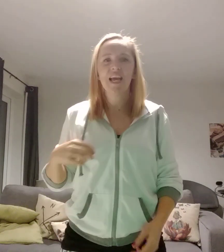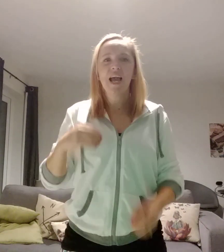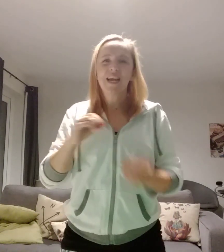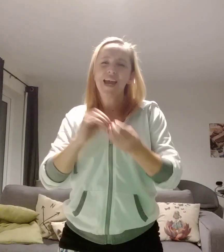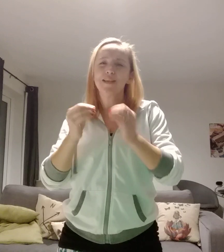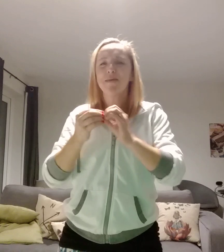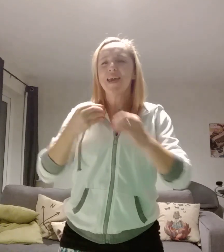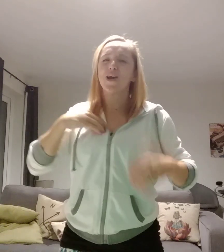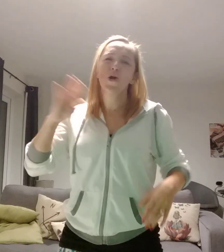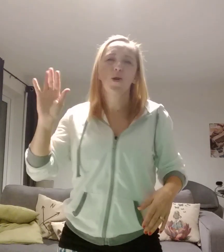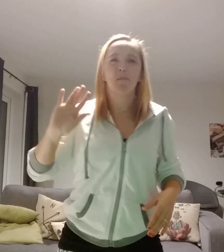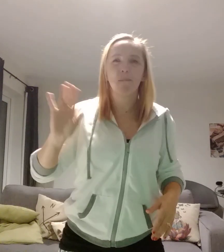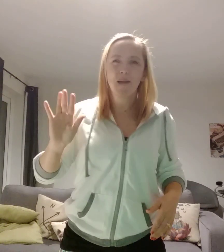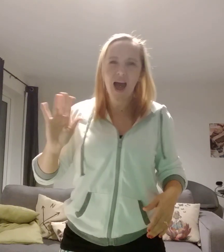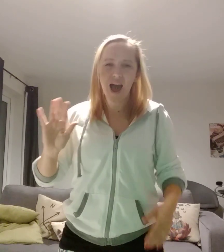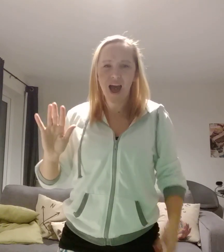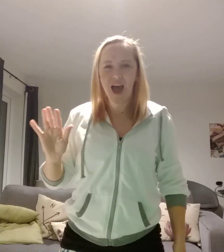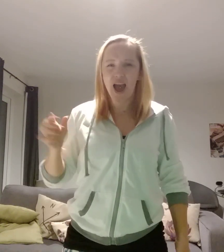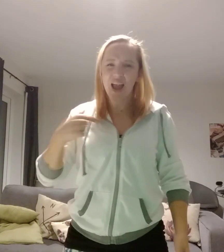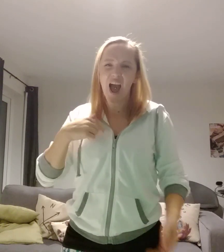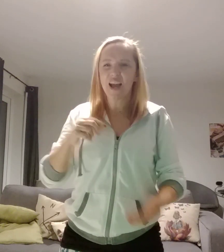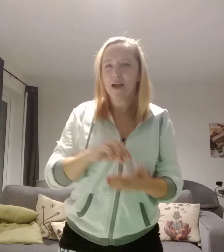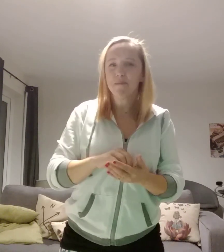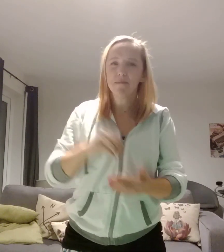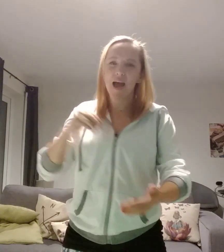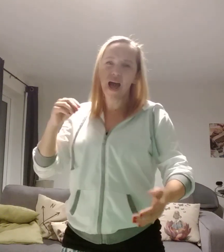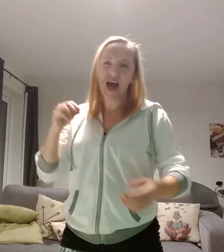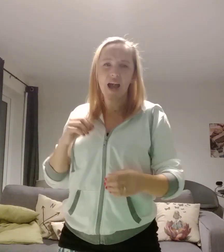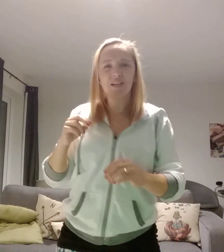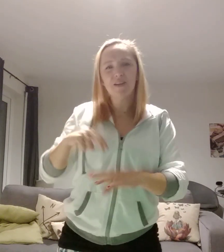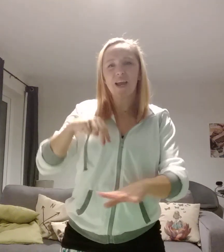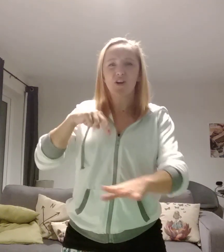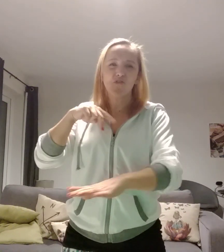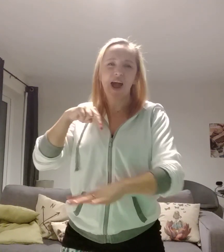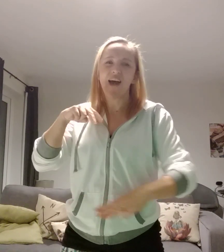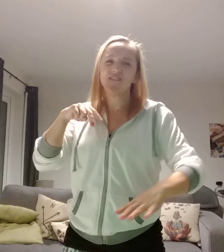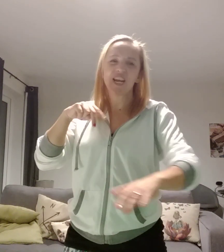gravity. Kiss me goodbye, I'm defying gravity.